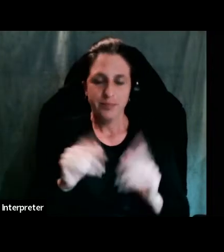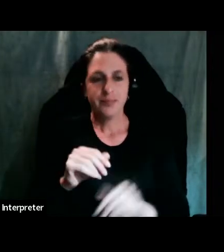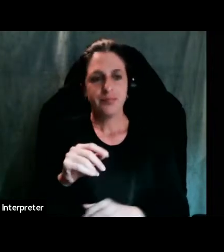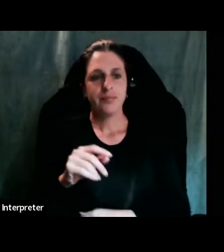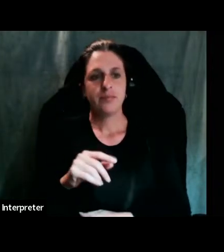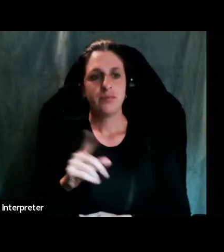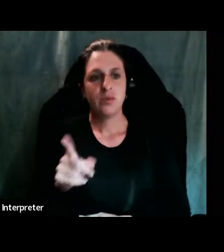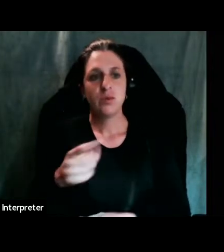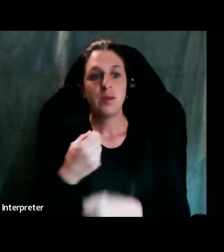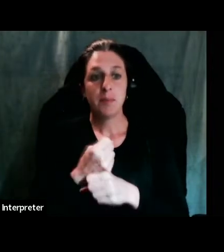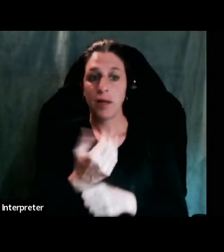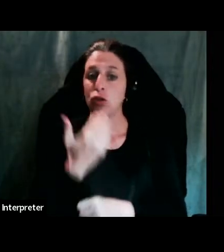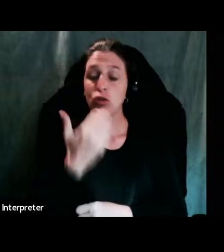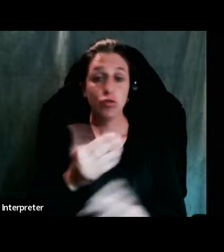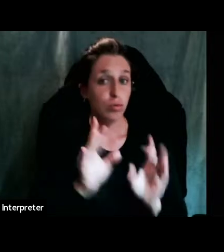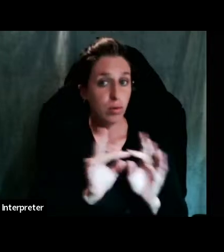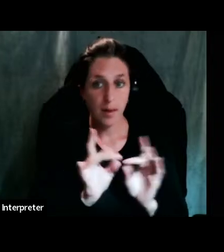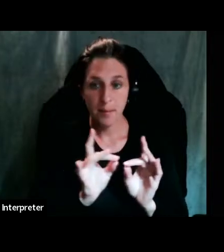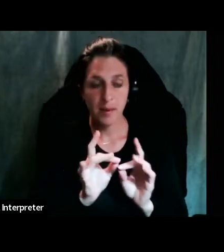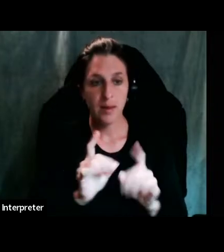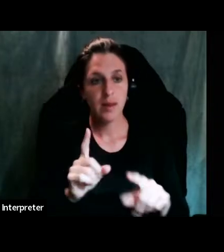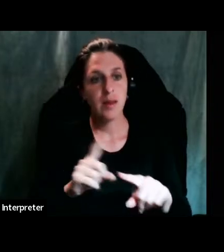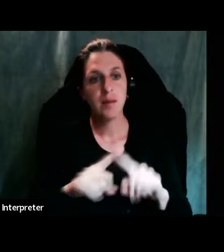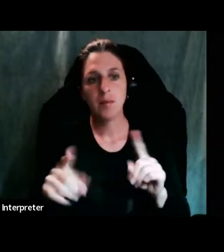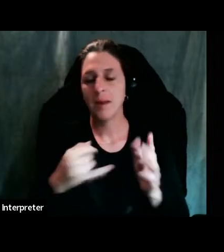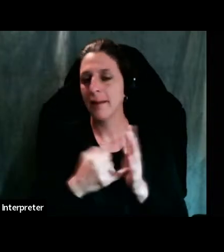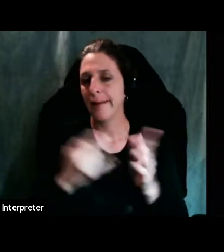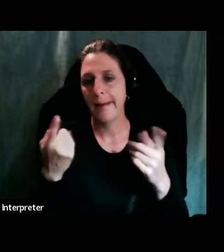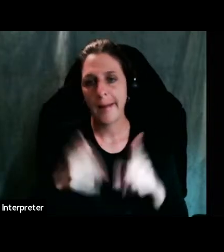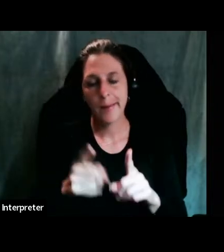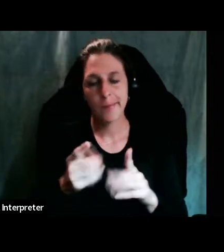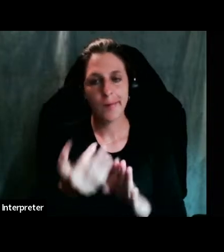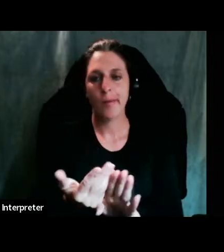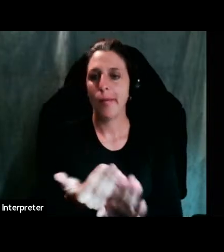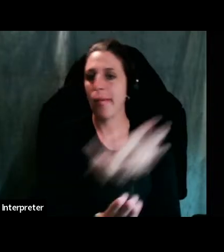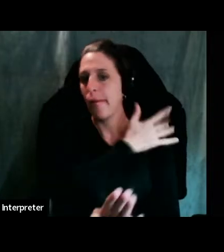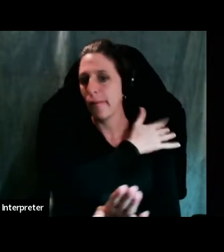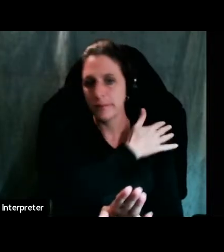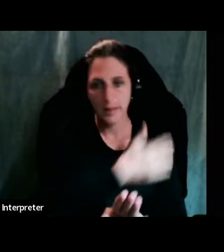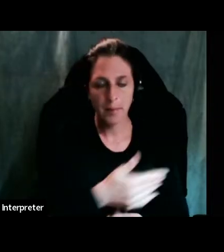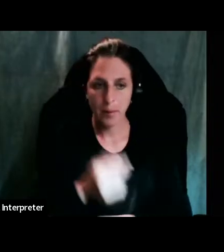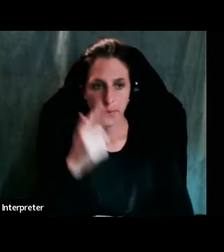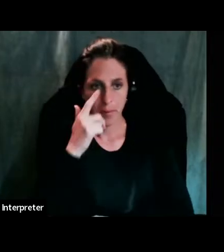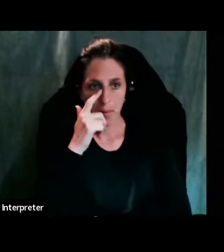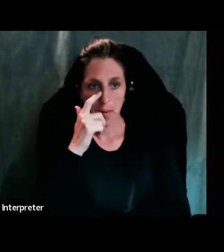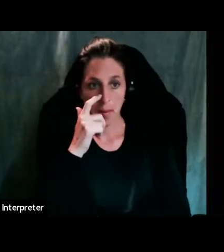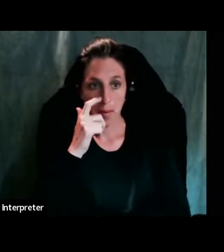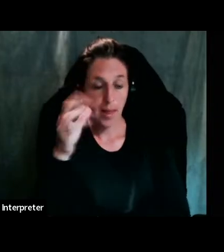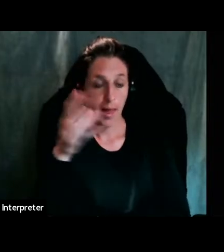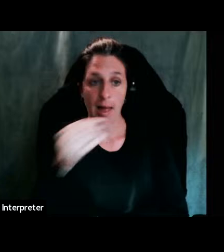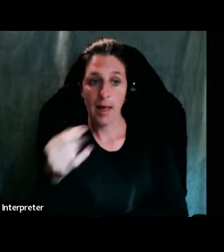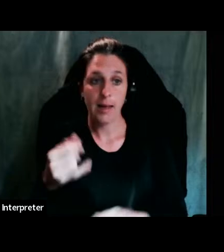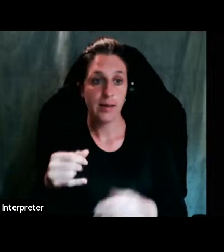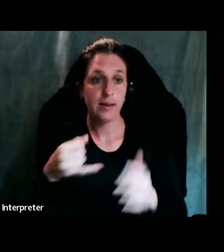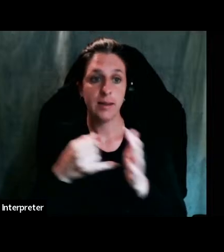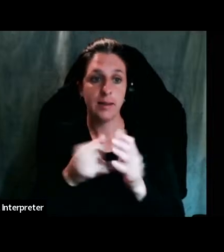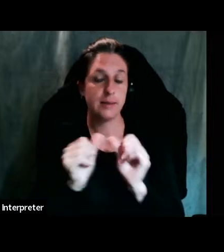you're making a good comment, but it happened a long time ago. And it continued to